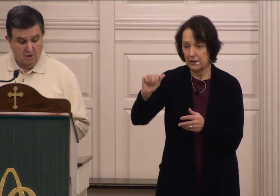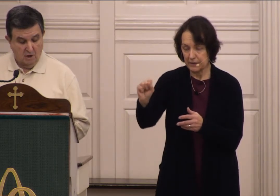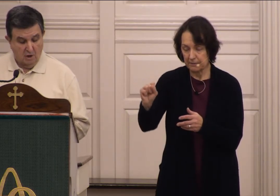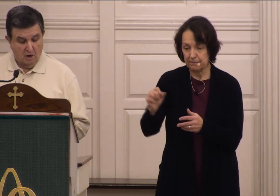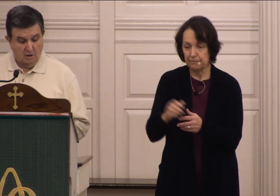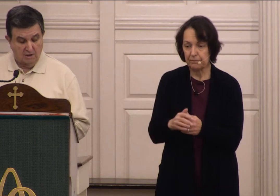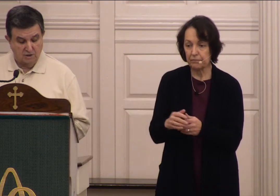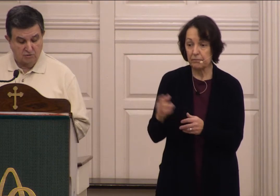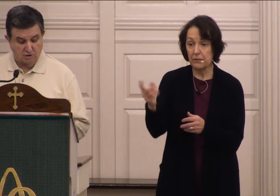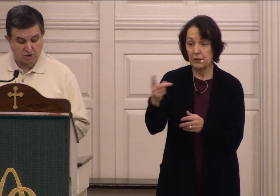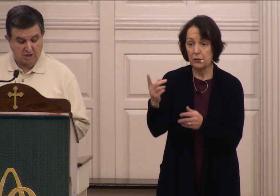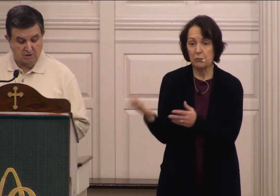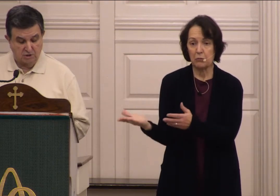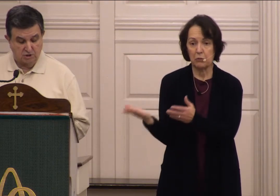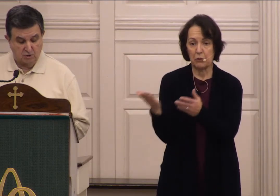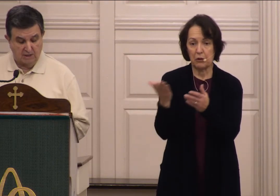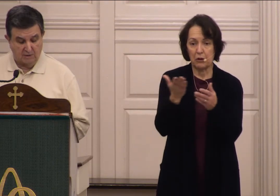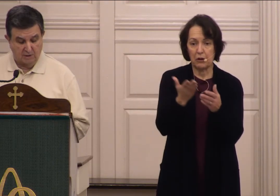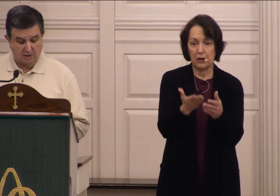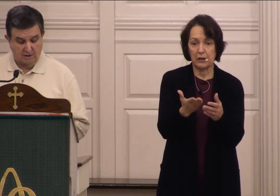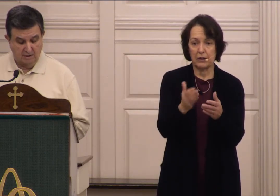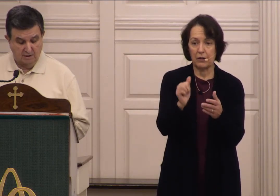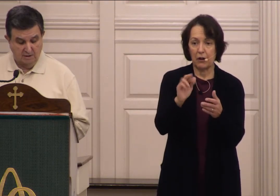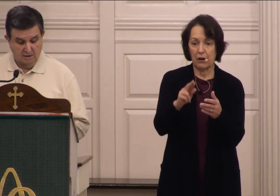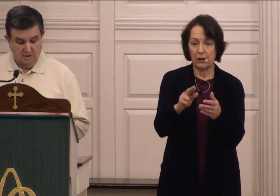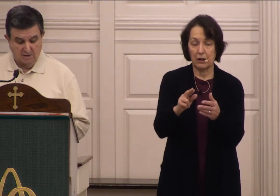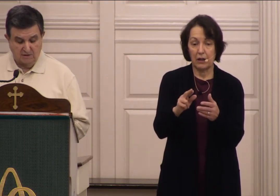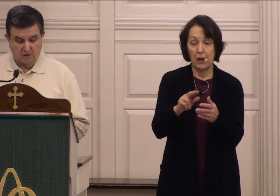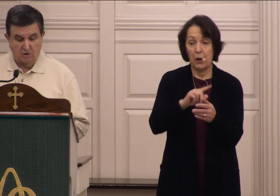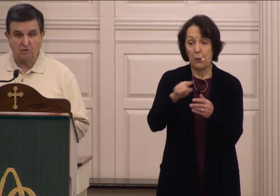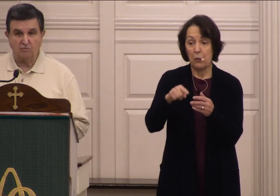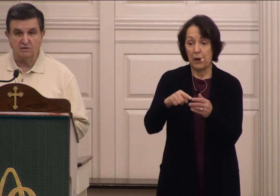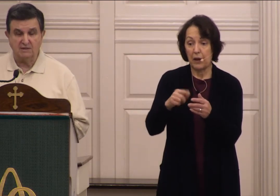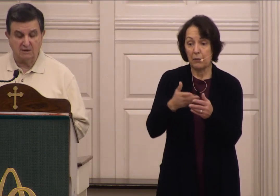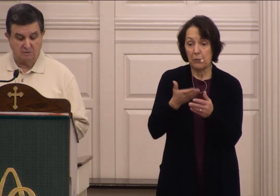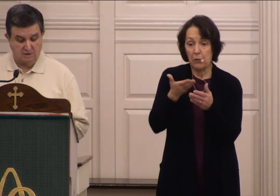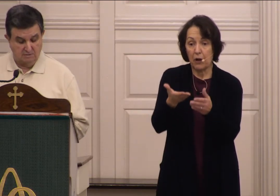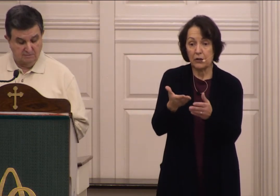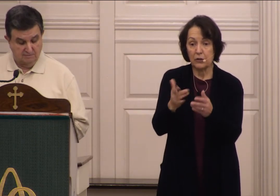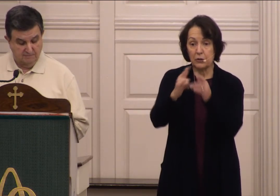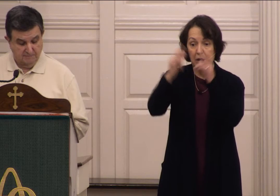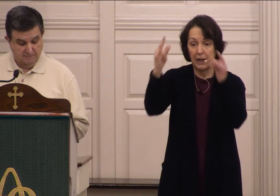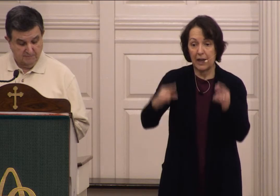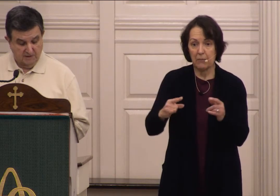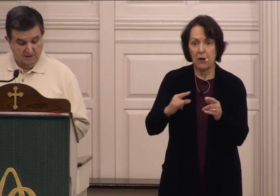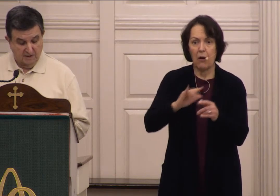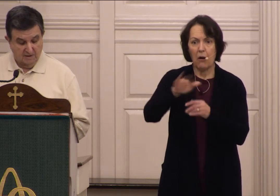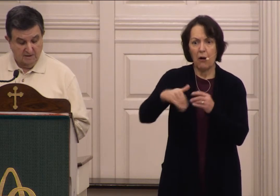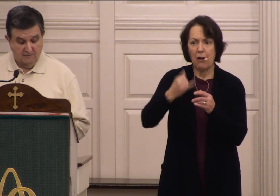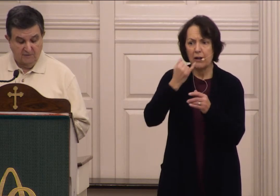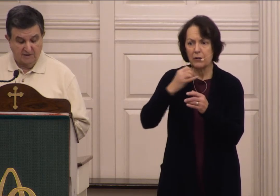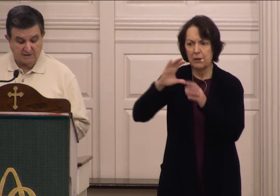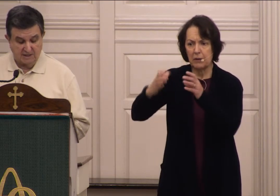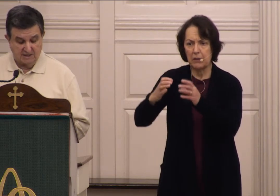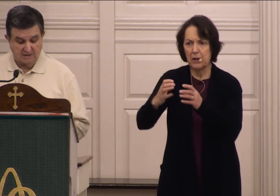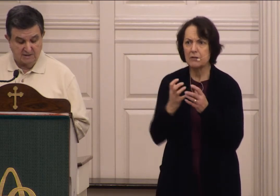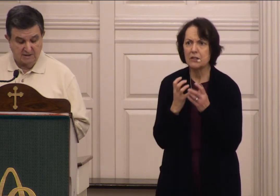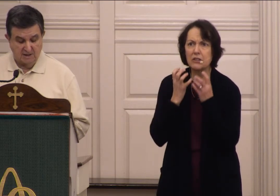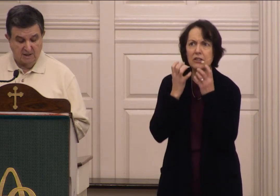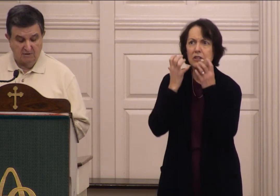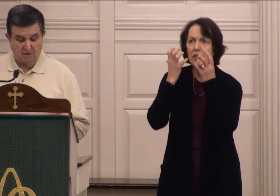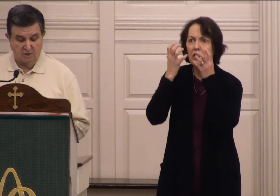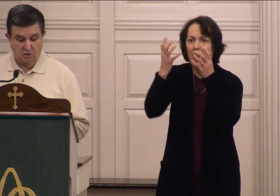all Israel shouted so loudly that the earth resounded. The Philistines,